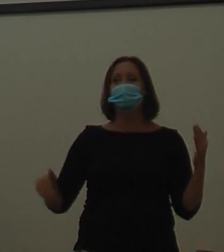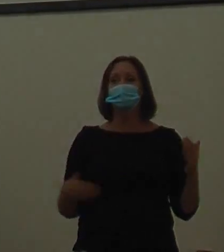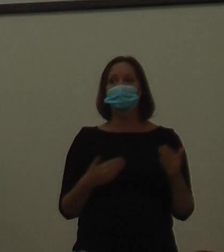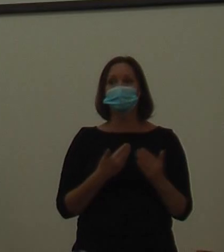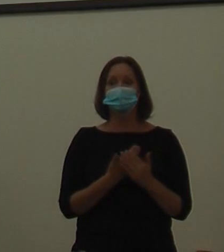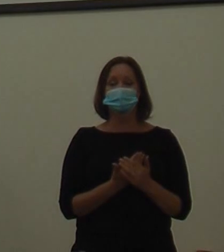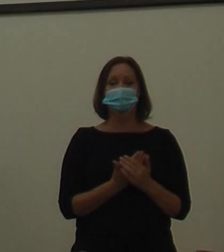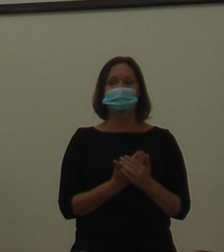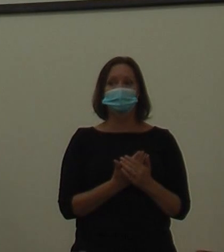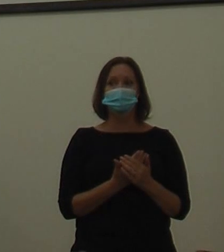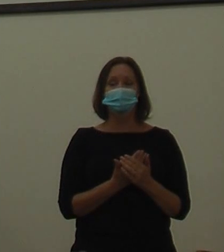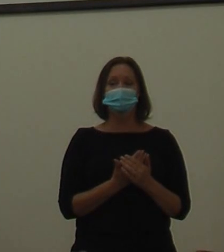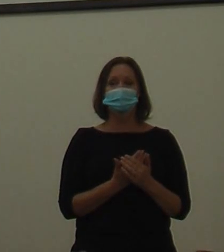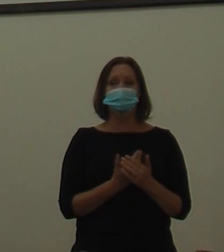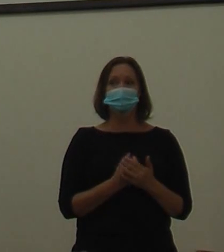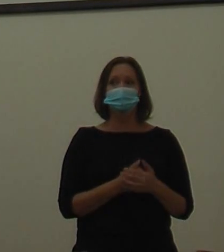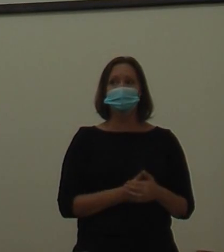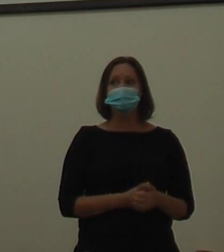all.